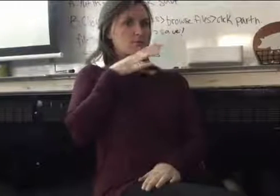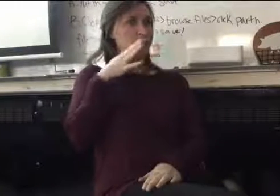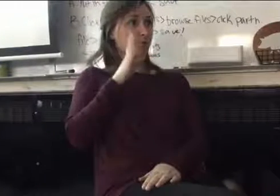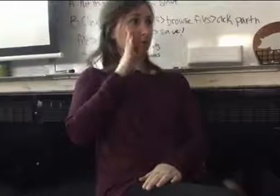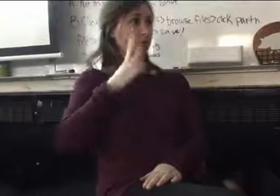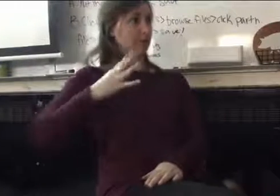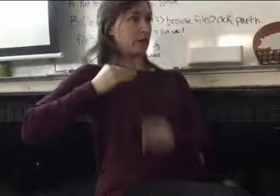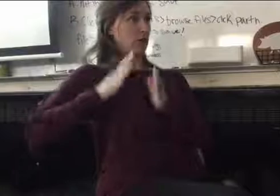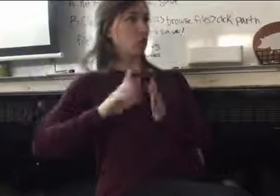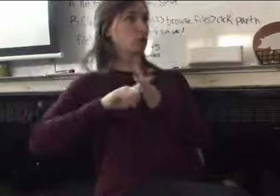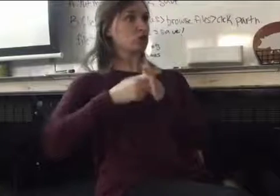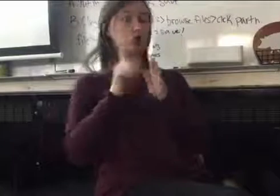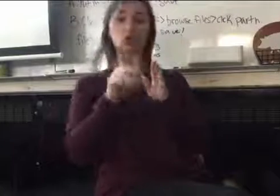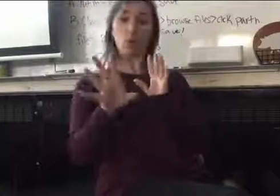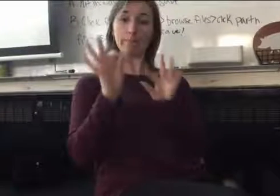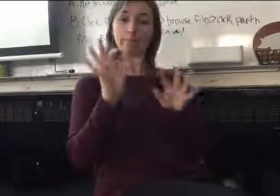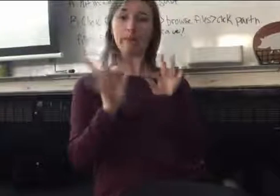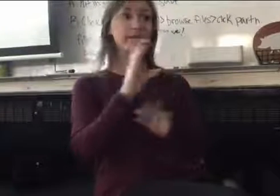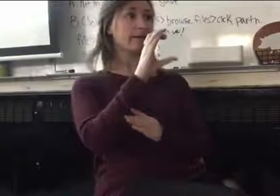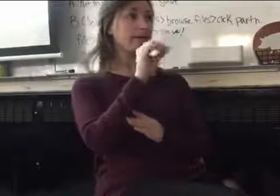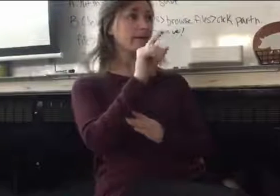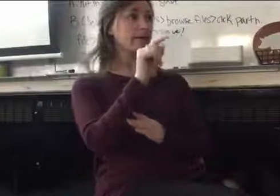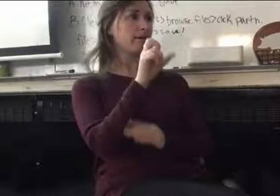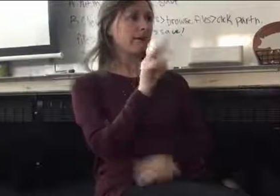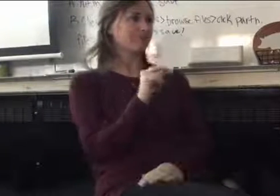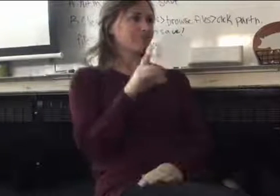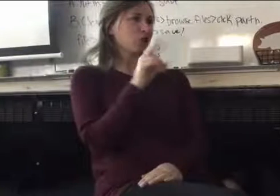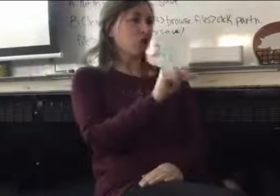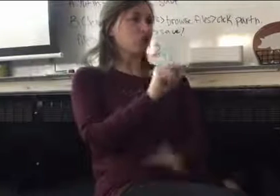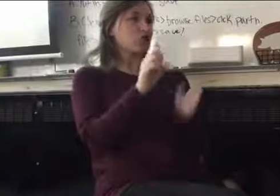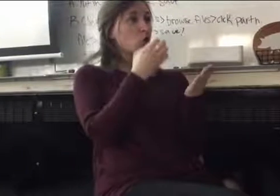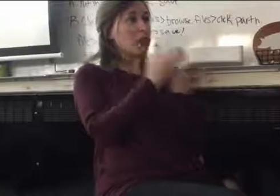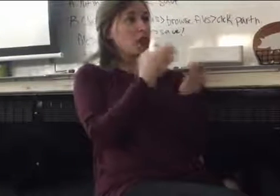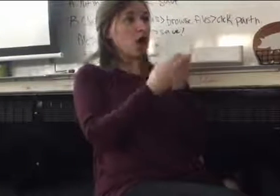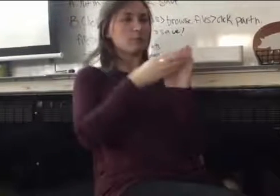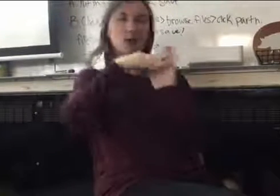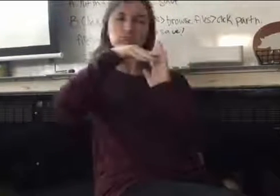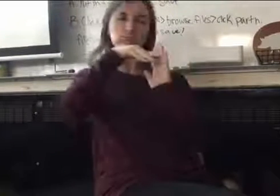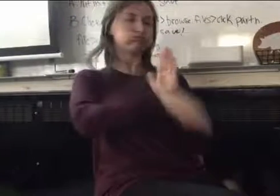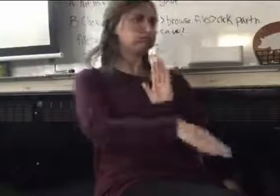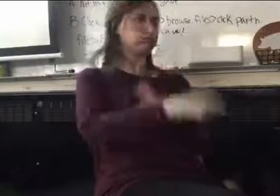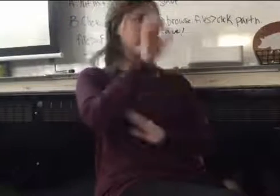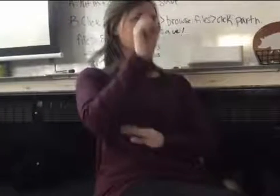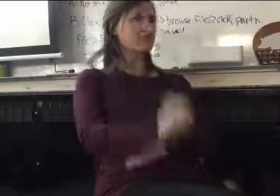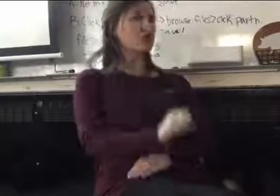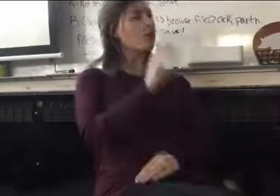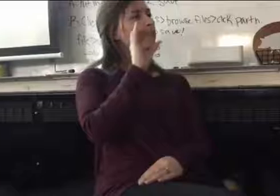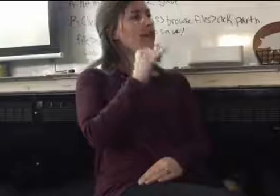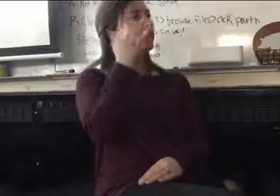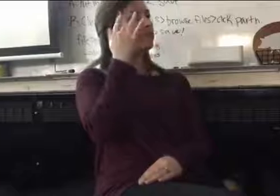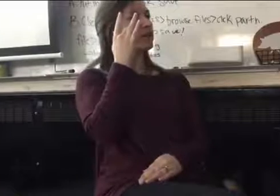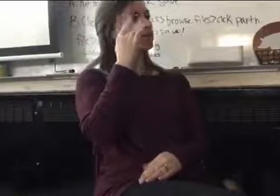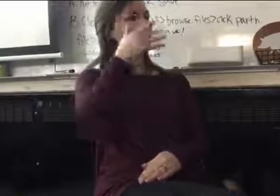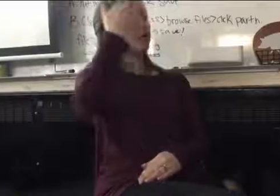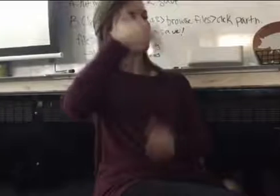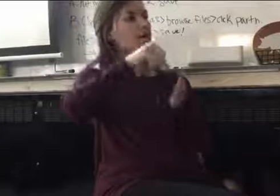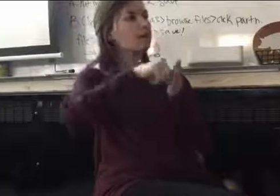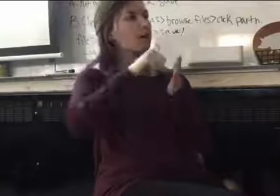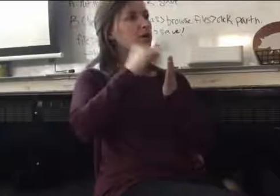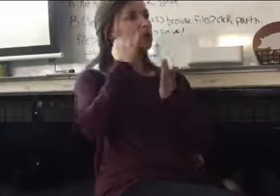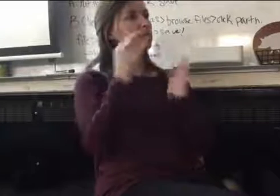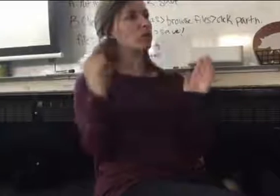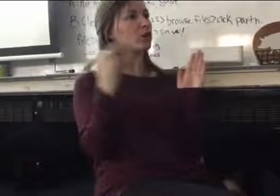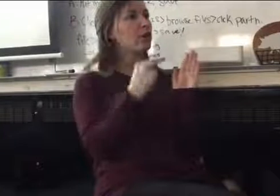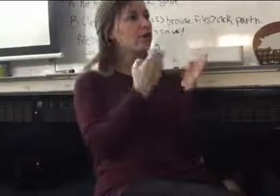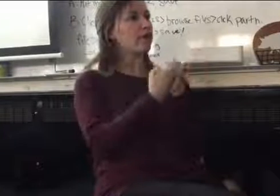the cotton, right? And the South becomes economically disastrous. That's why when we look at those economic factors from the front page, that's part of the